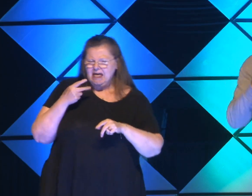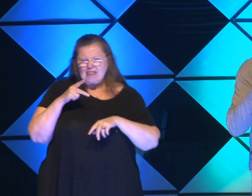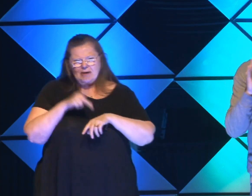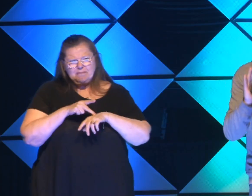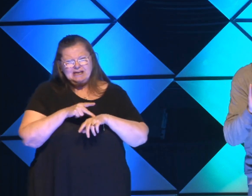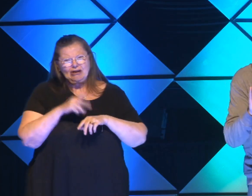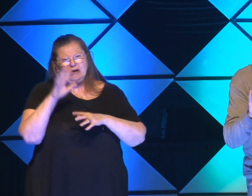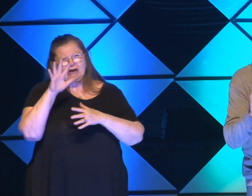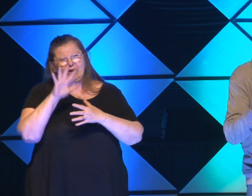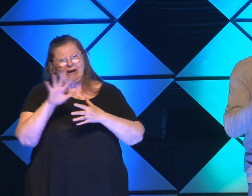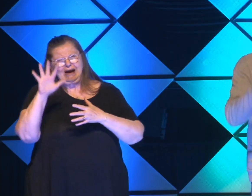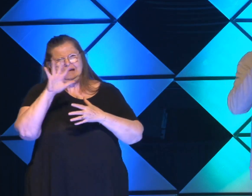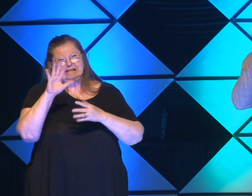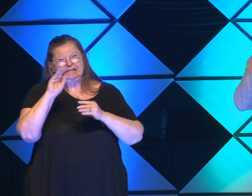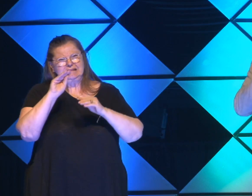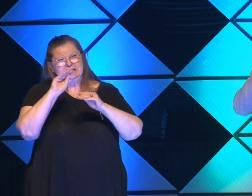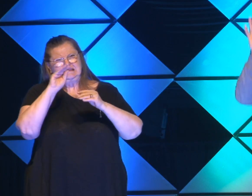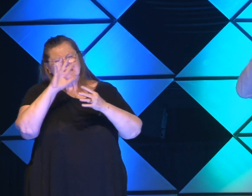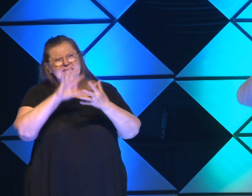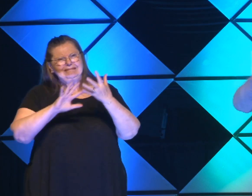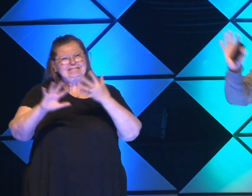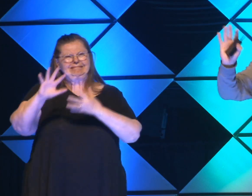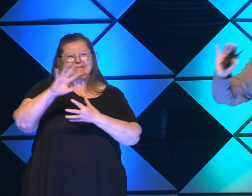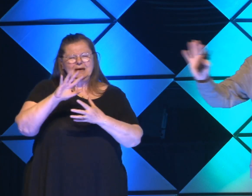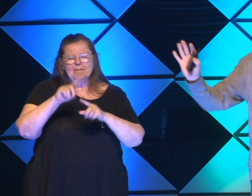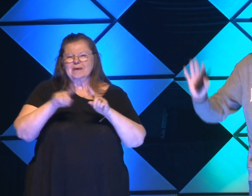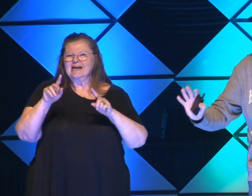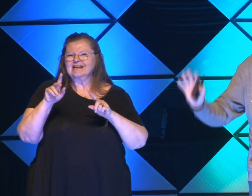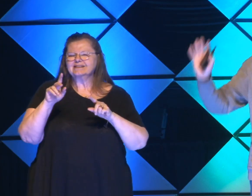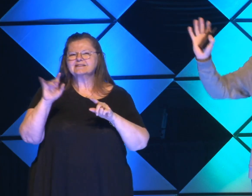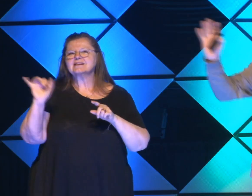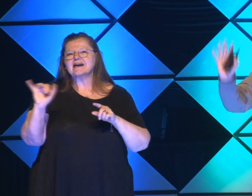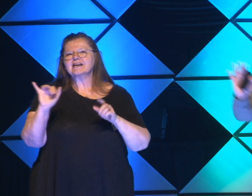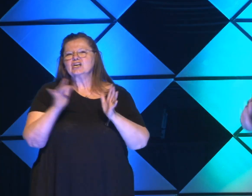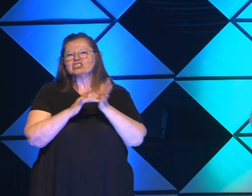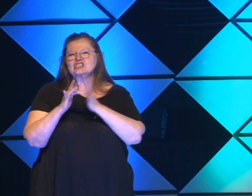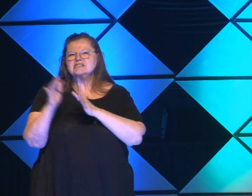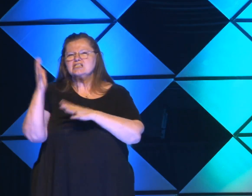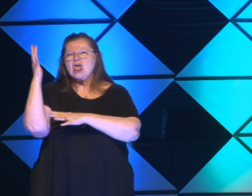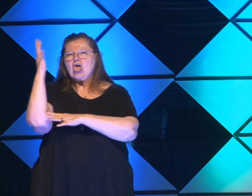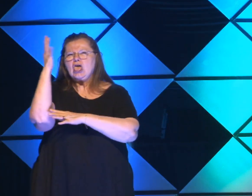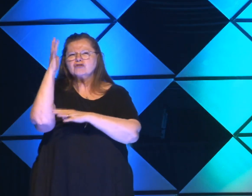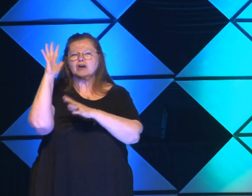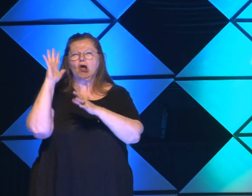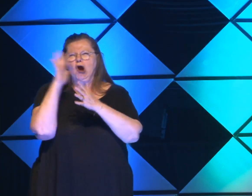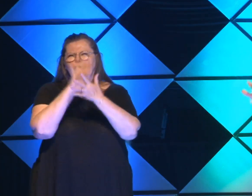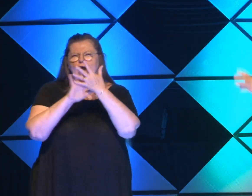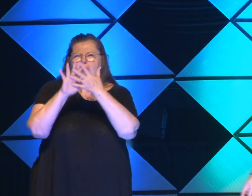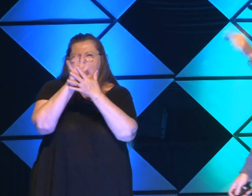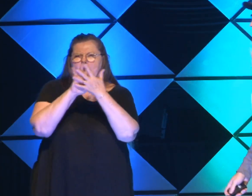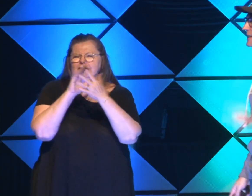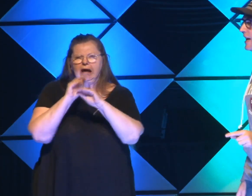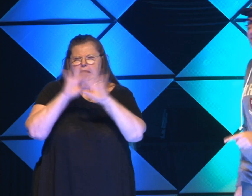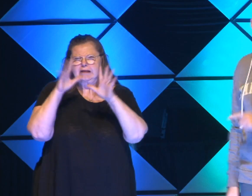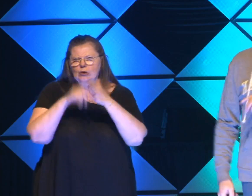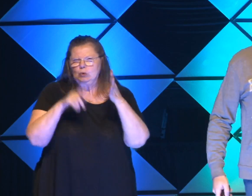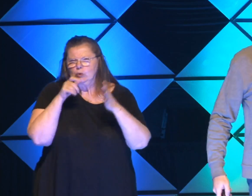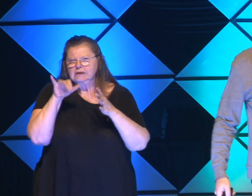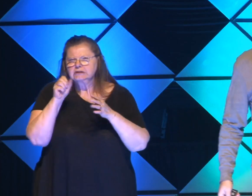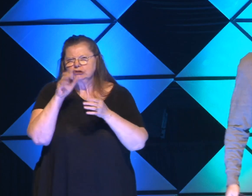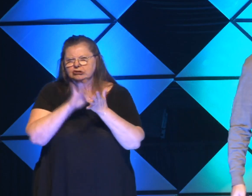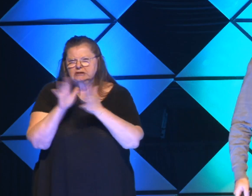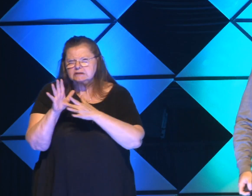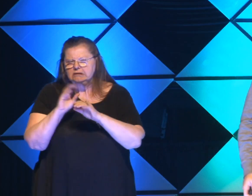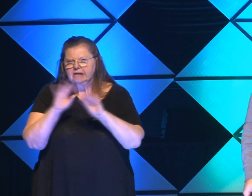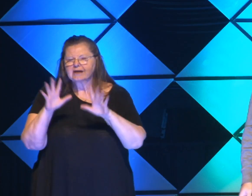of sees what it is clearly, but it's kind of like Jesus walking around like a tree. He doesn't quite get it fully. And then after that, Jesus says,